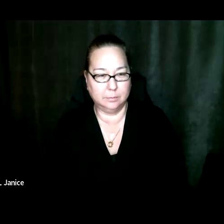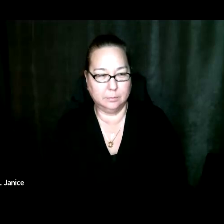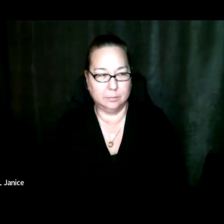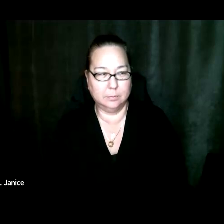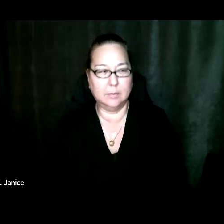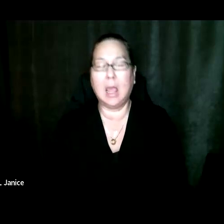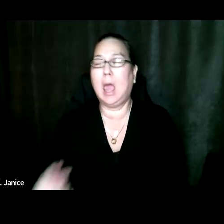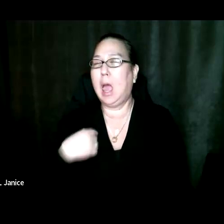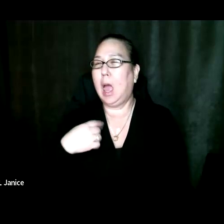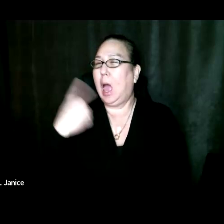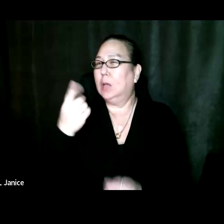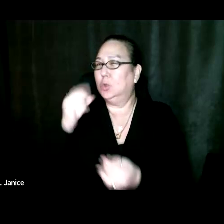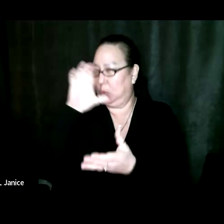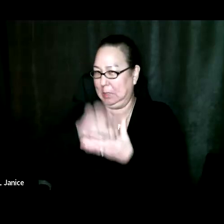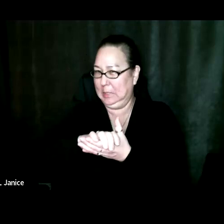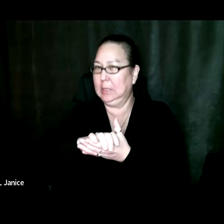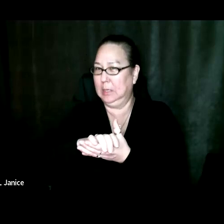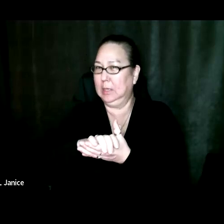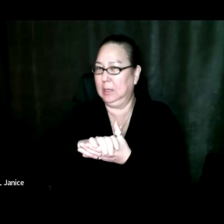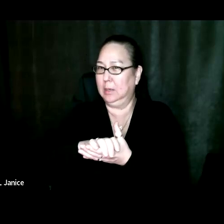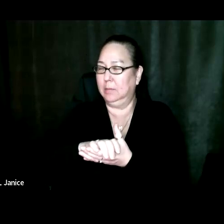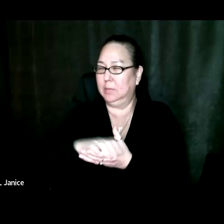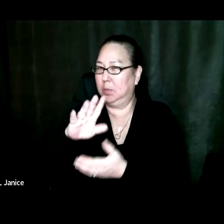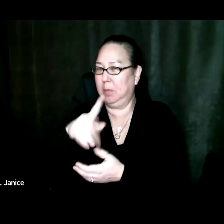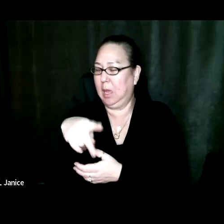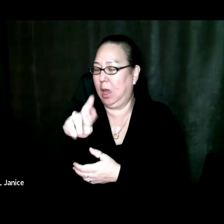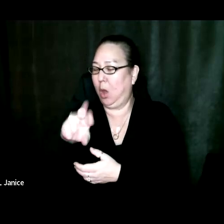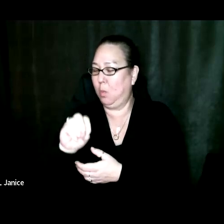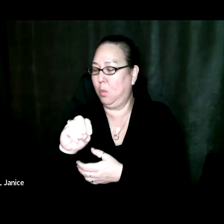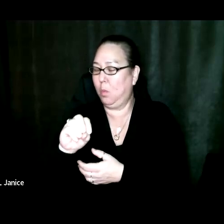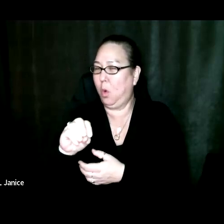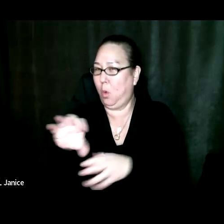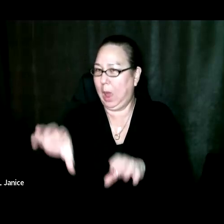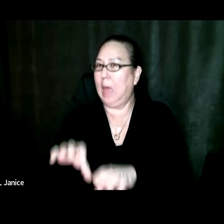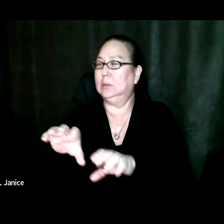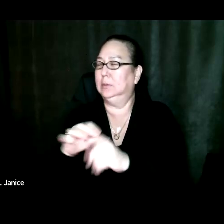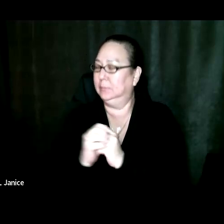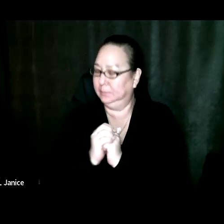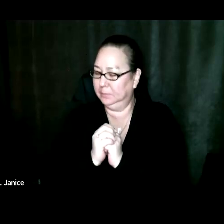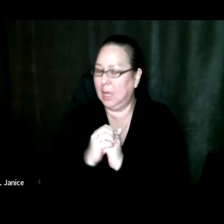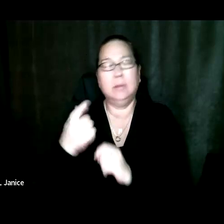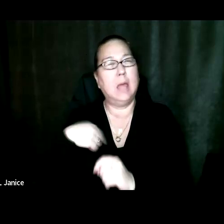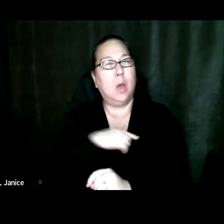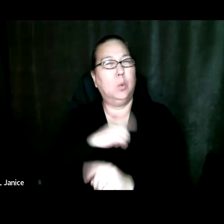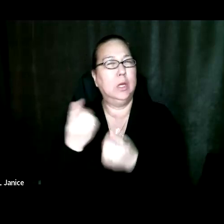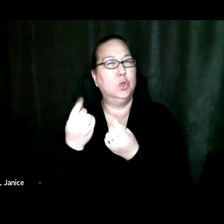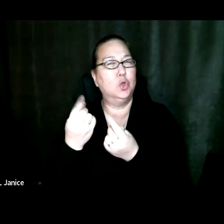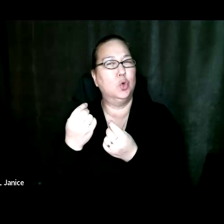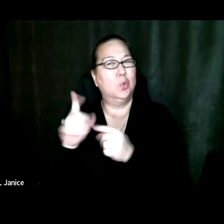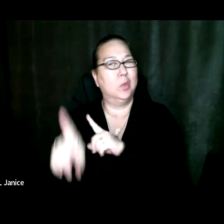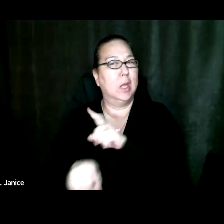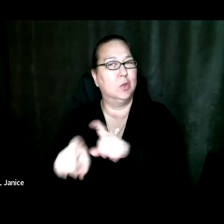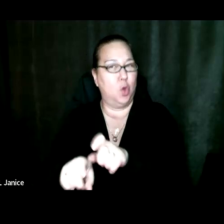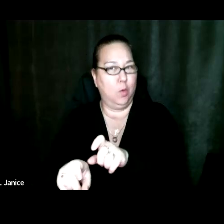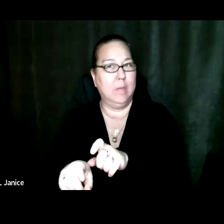However, I do believe being a little bit proactive, it would have been interesting if we did the service before the